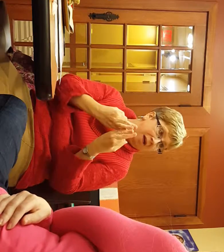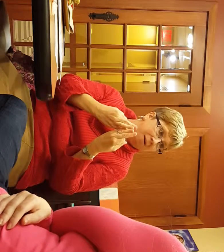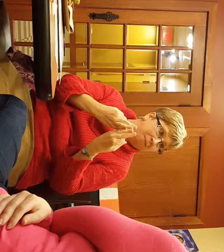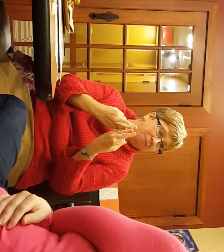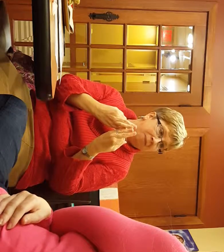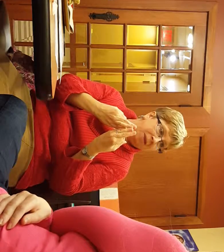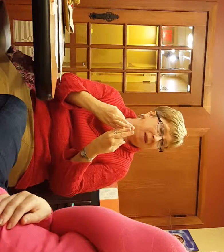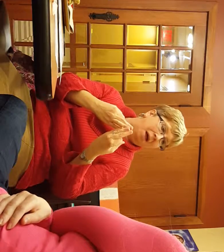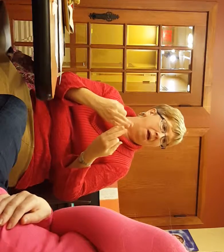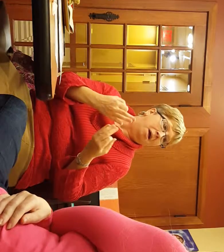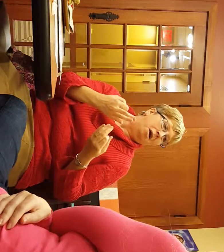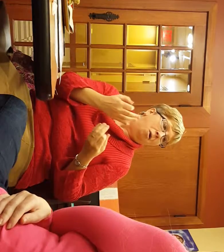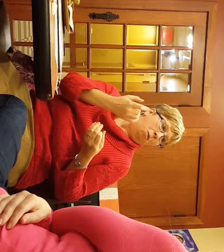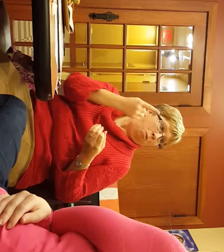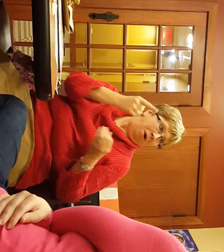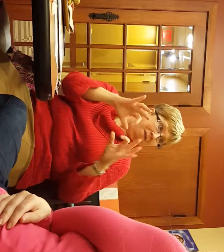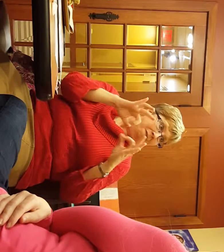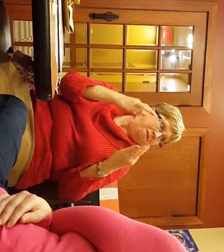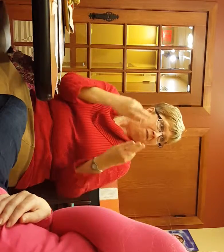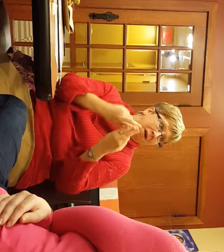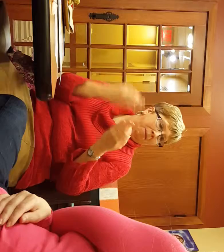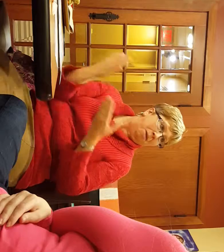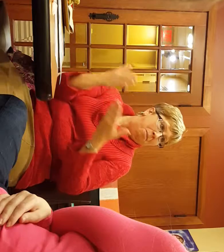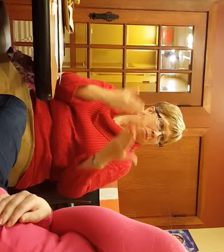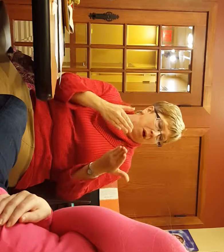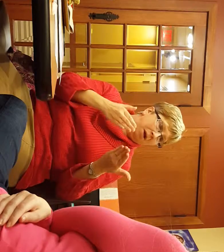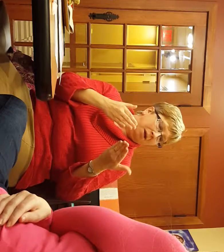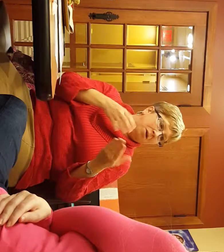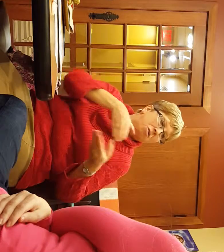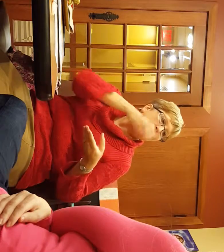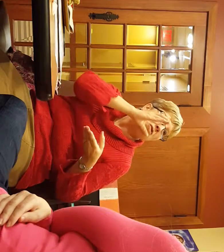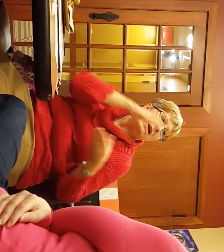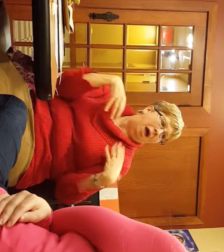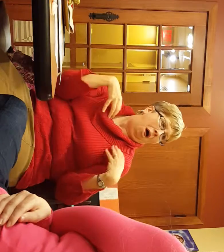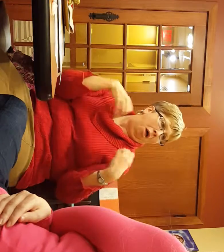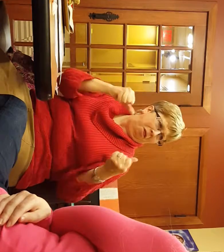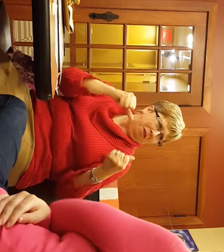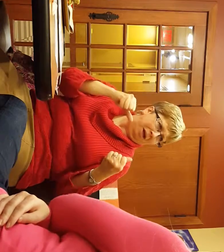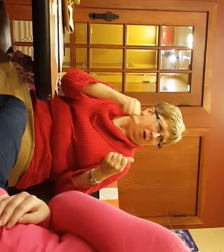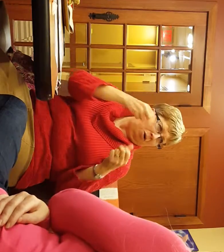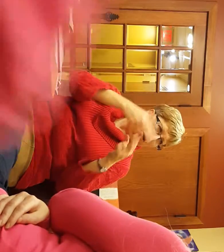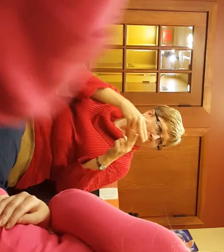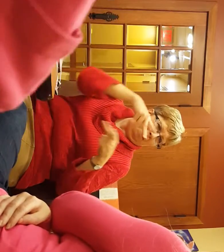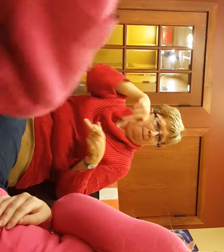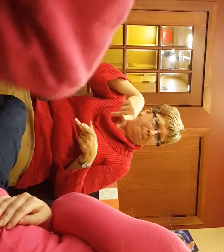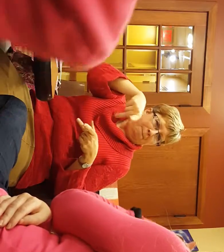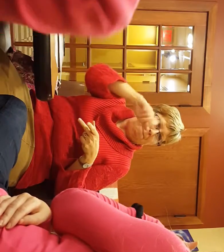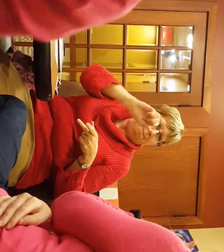Up. And it was like one of the original protein powders plus whatever else was in there. I don't know. It tasted awful, but we knew better than to not